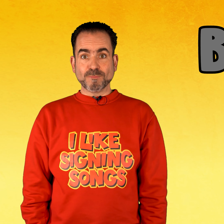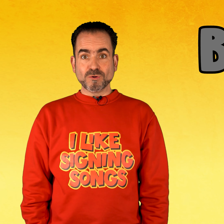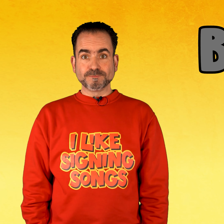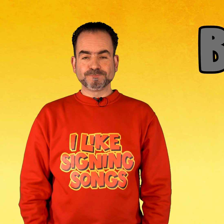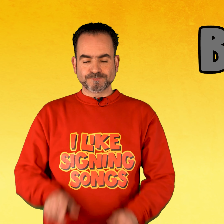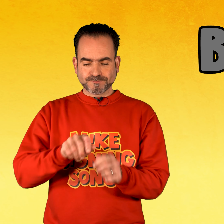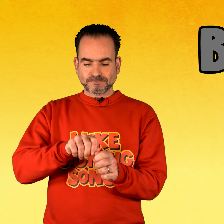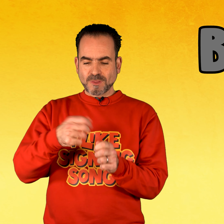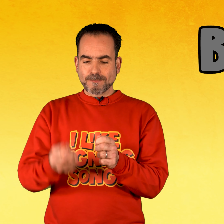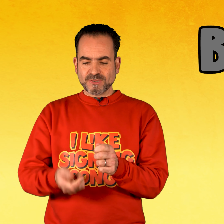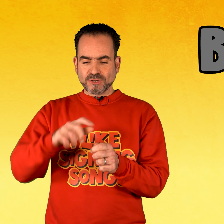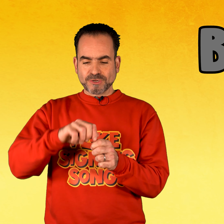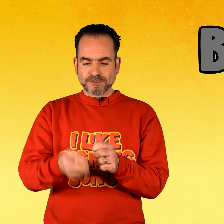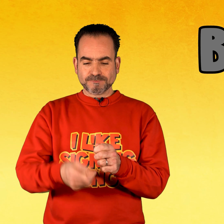more, banana.